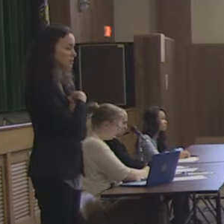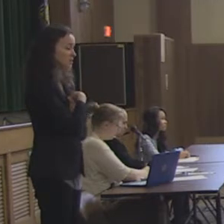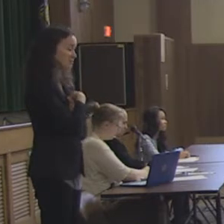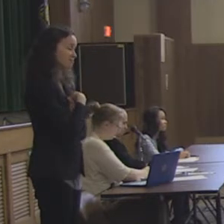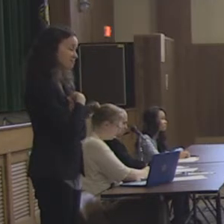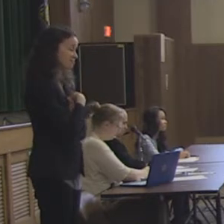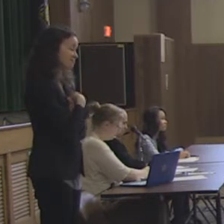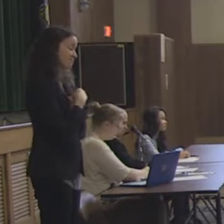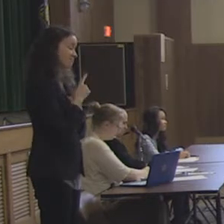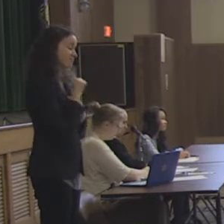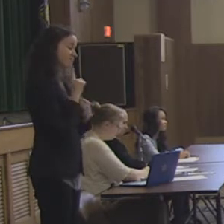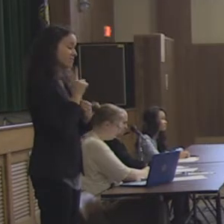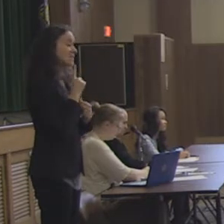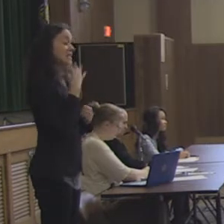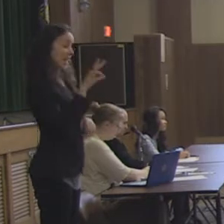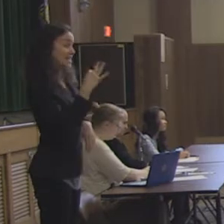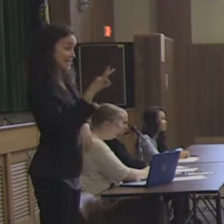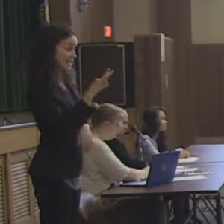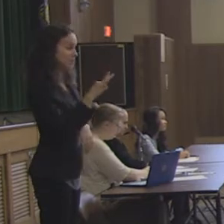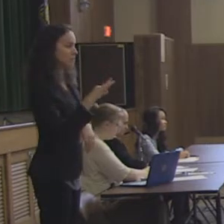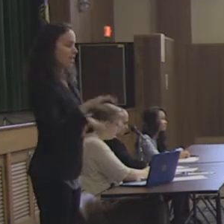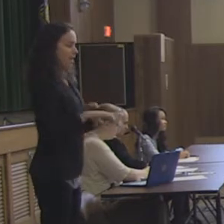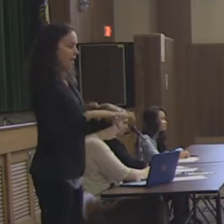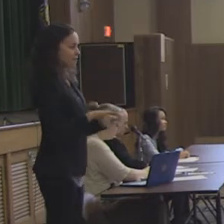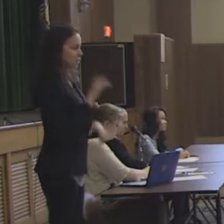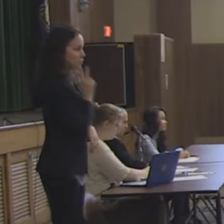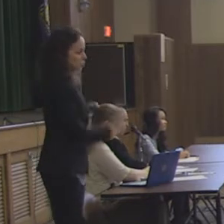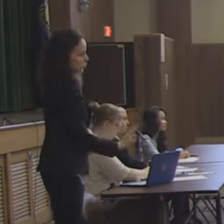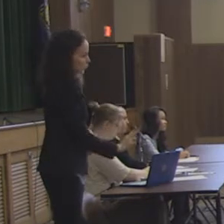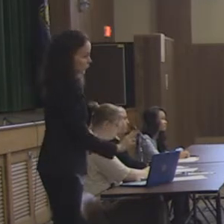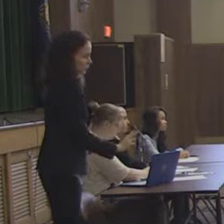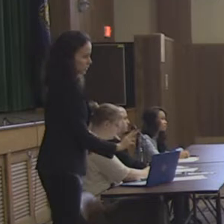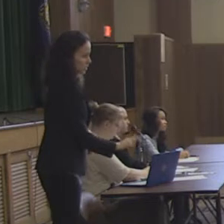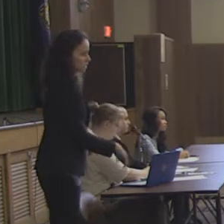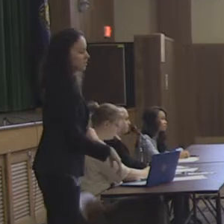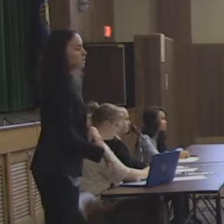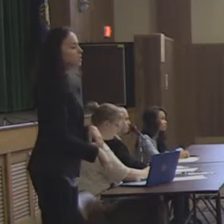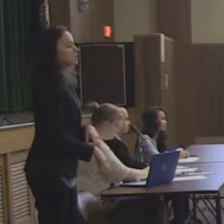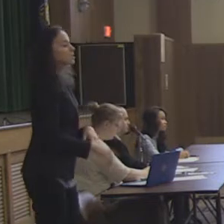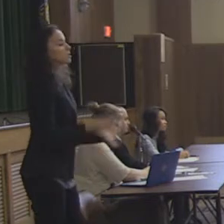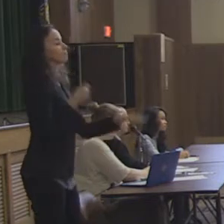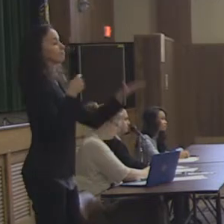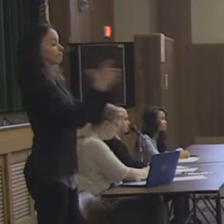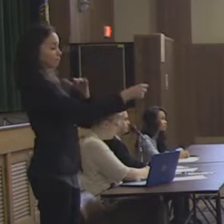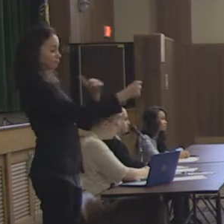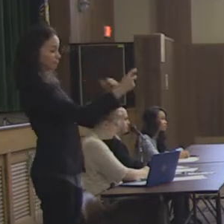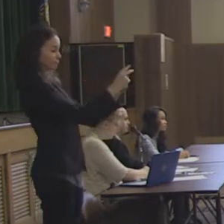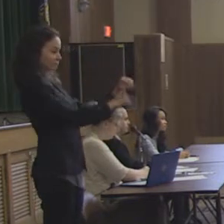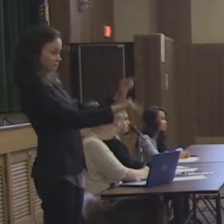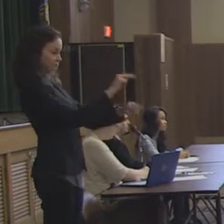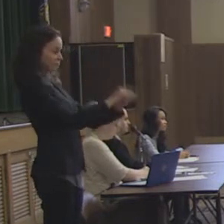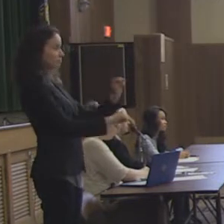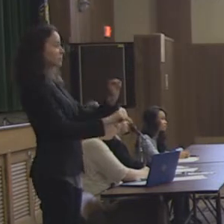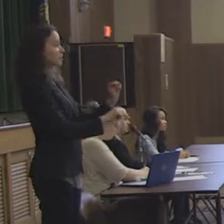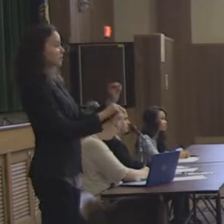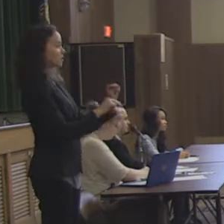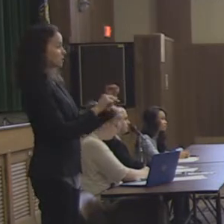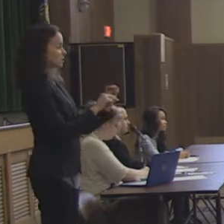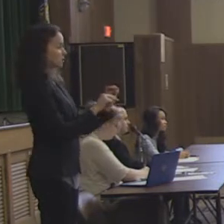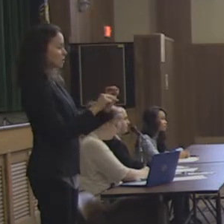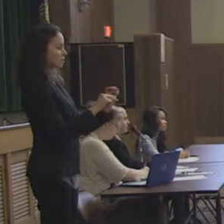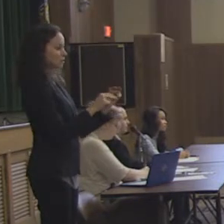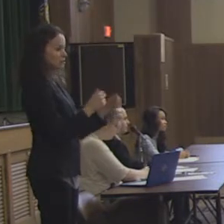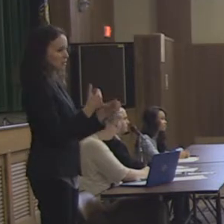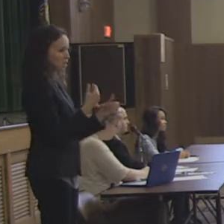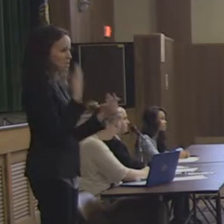2-year-old. He's 19 right now. While we were in these institutions, we finally got a judge after, I